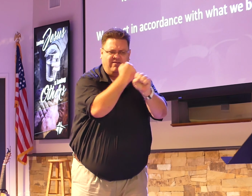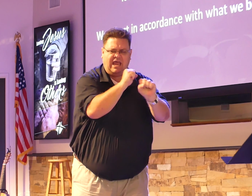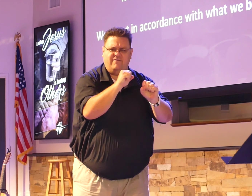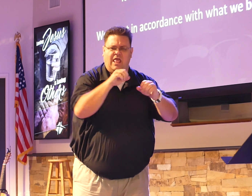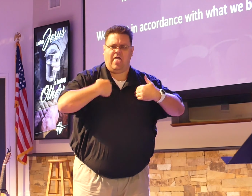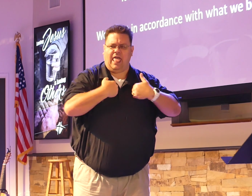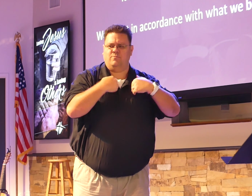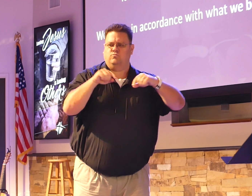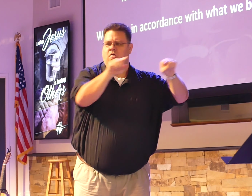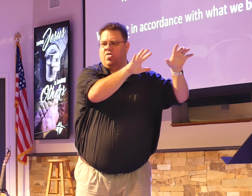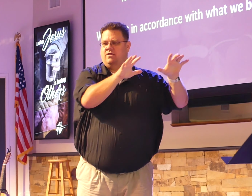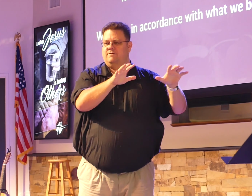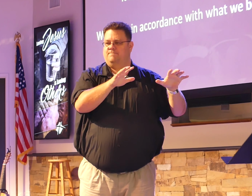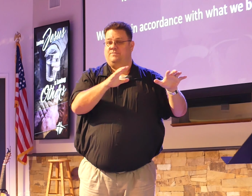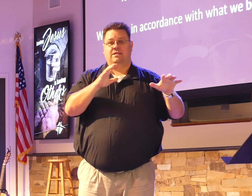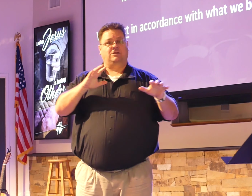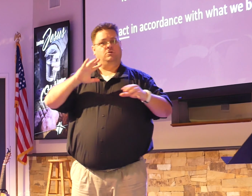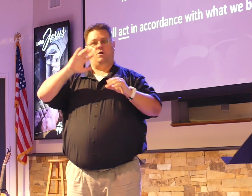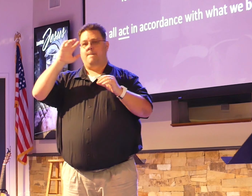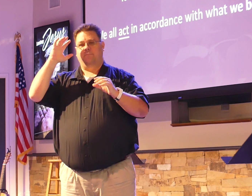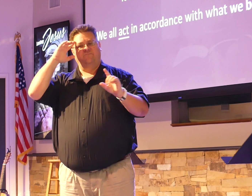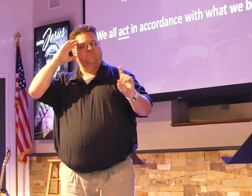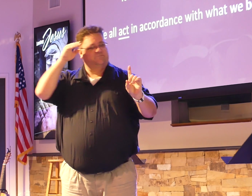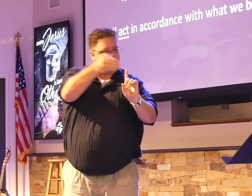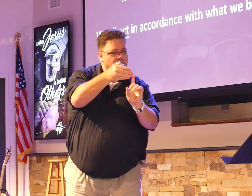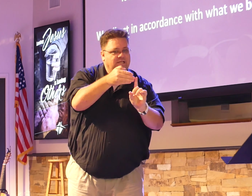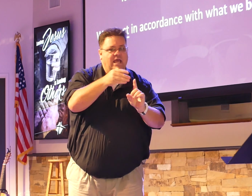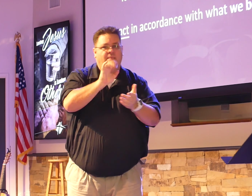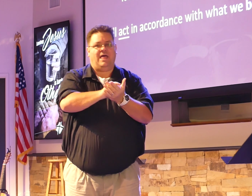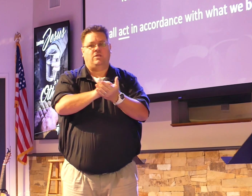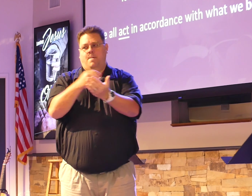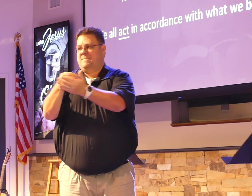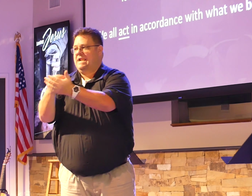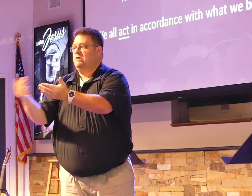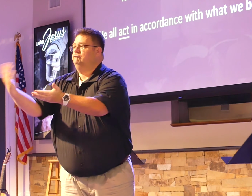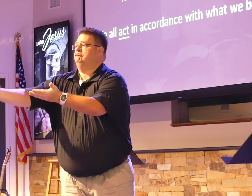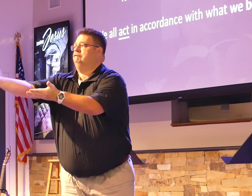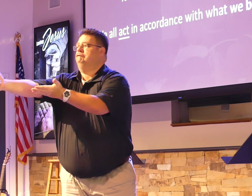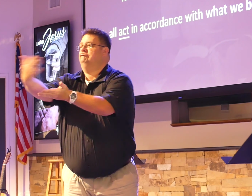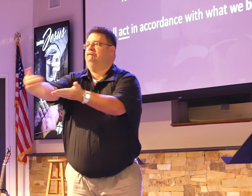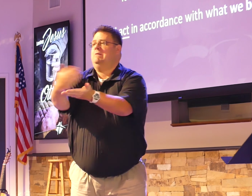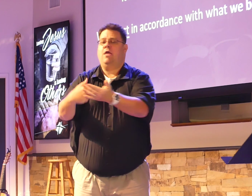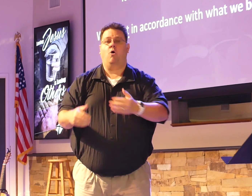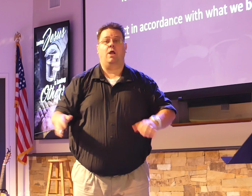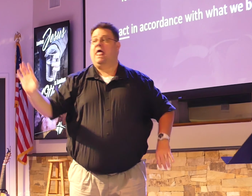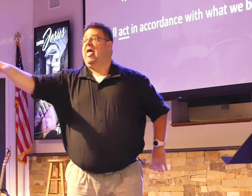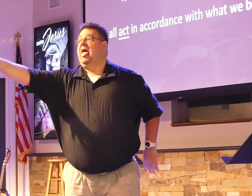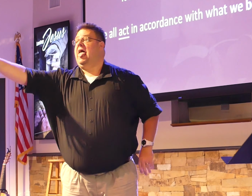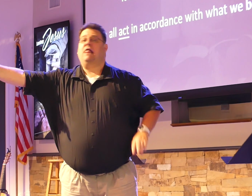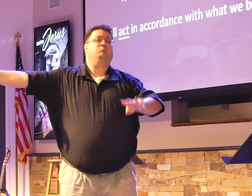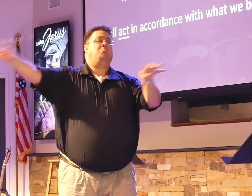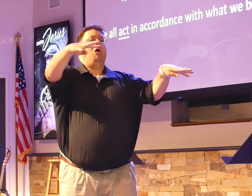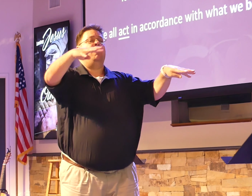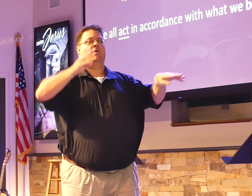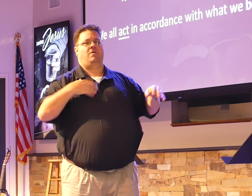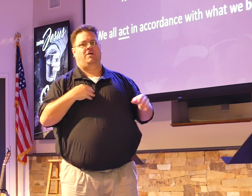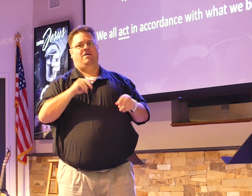about. I mean, that's what they raise money for. They raise awareness. They blog about it. They put it on